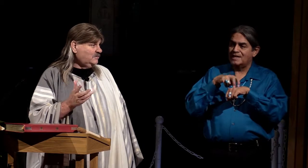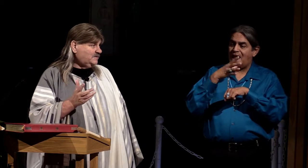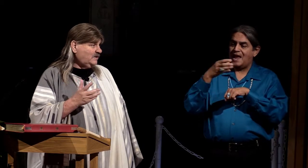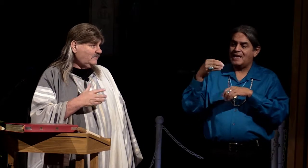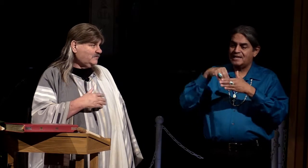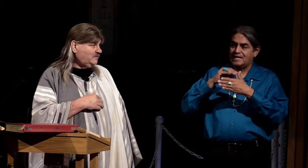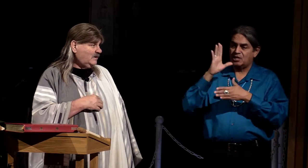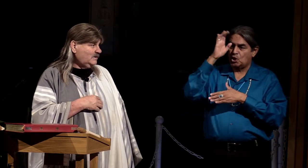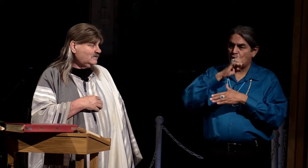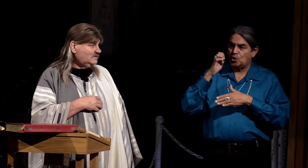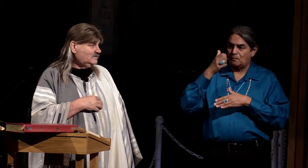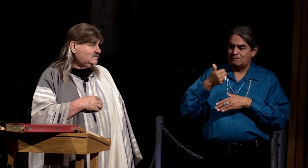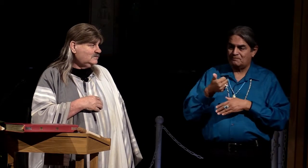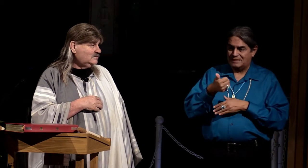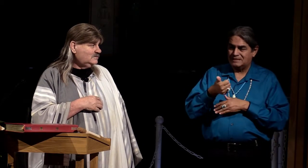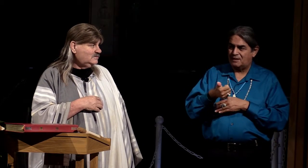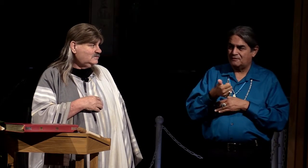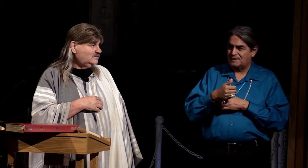in Europe itself as well.